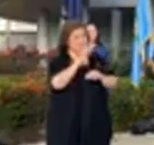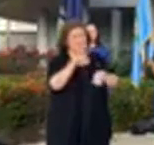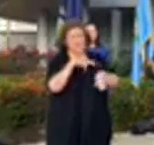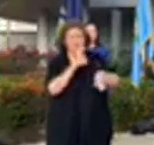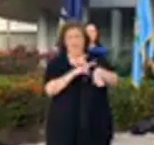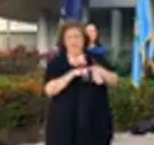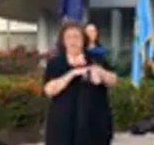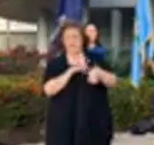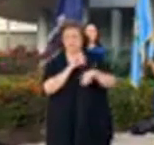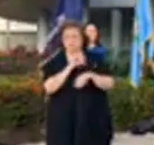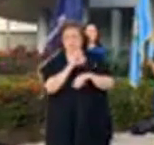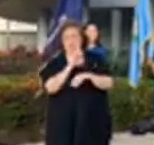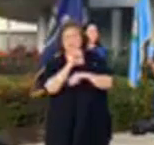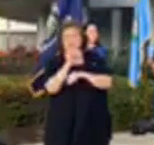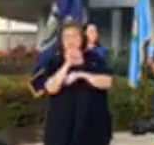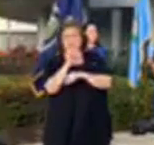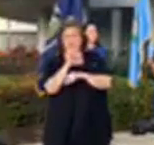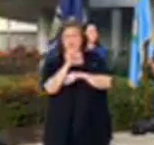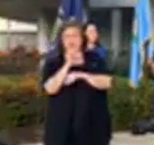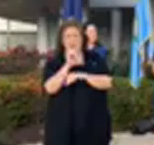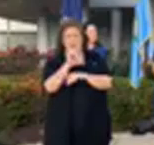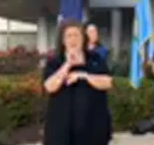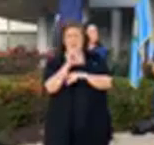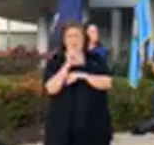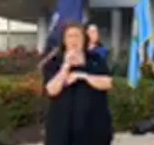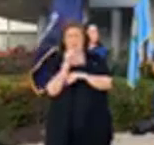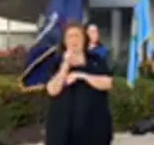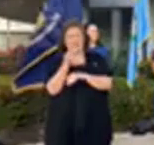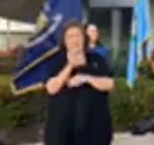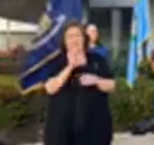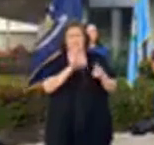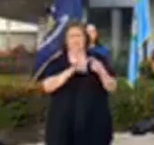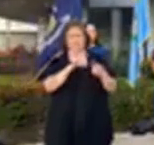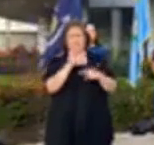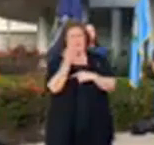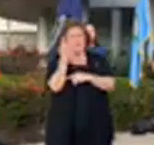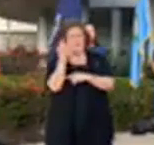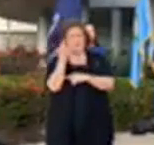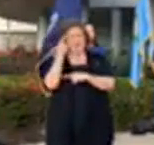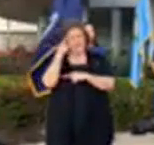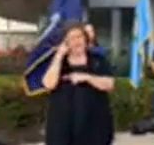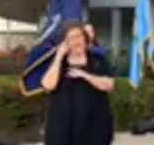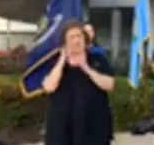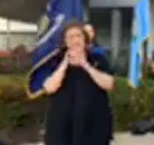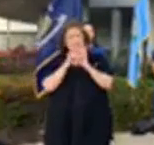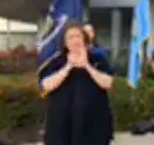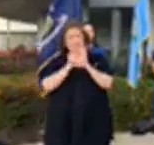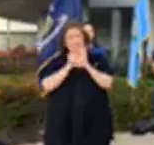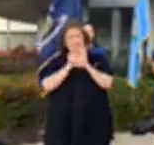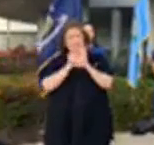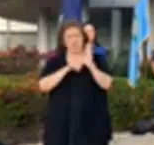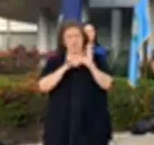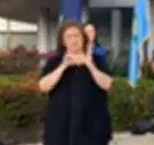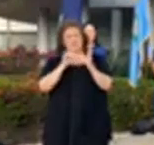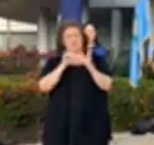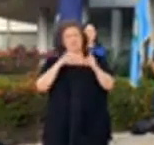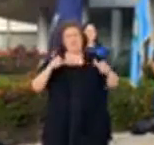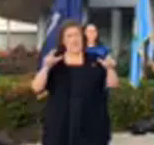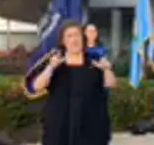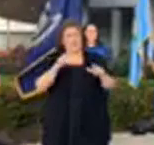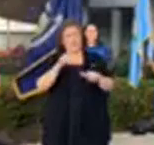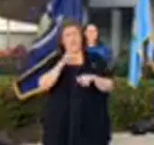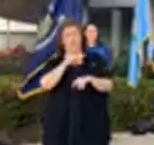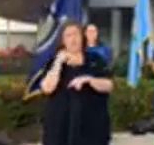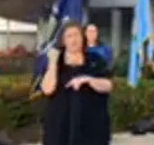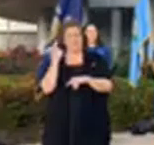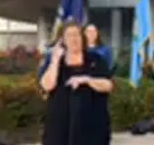FDA commissioner from 2017 until last year, said he thinks New Orleans is at, quote, extreme risk from the virus. His